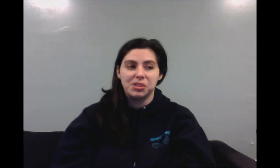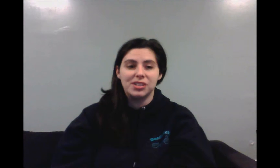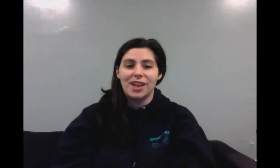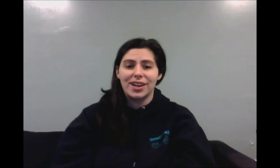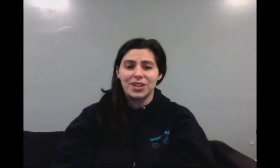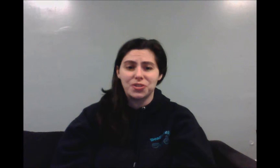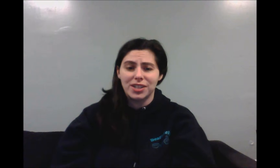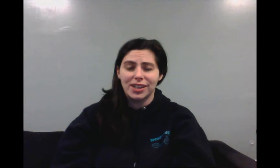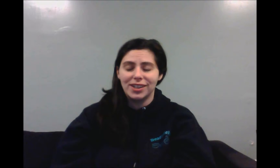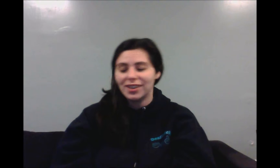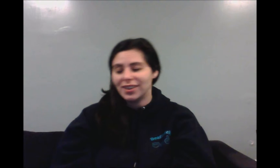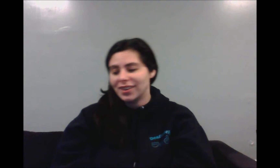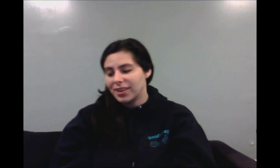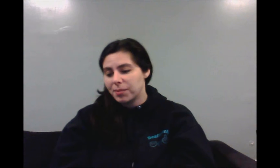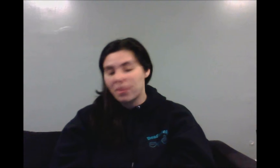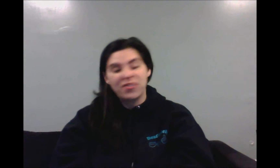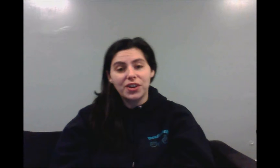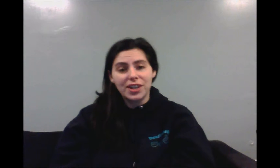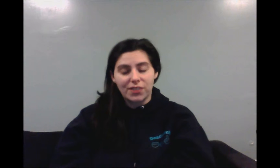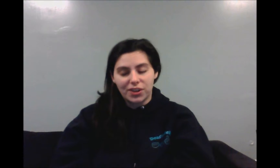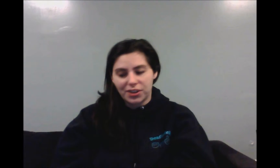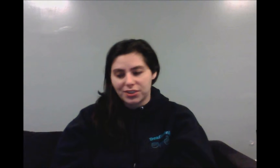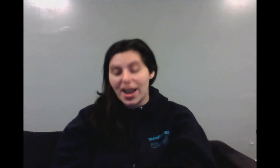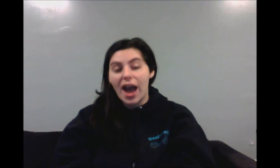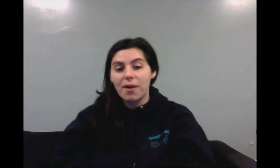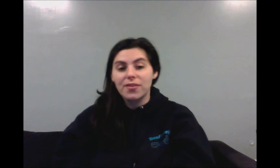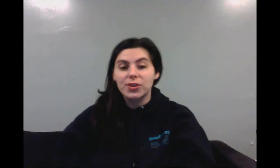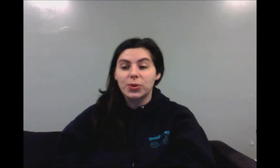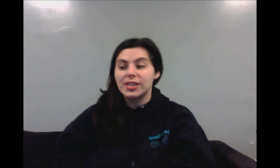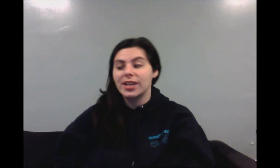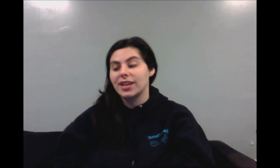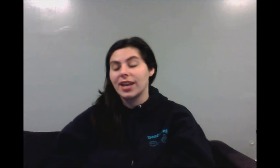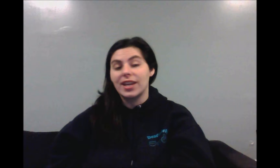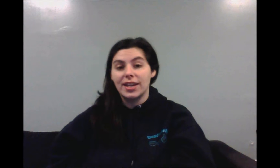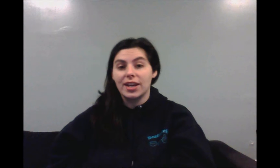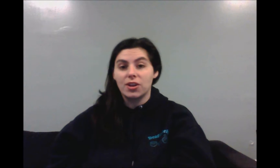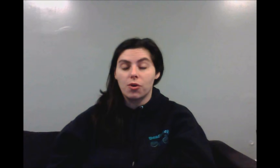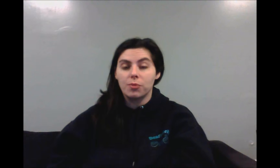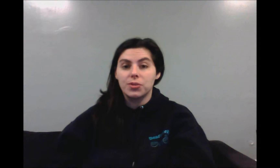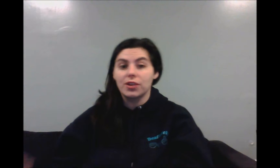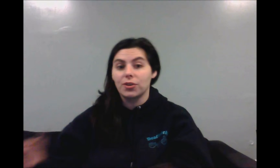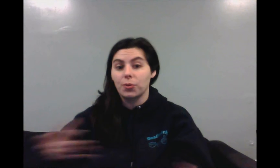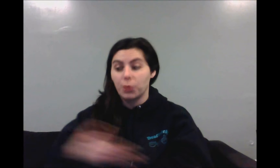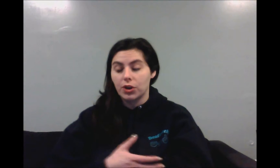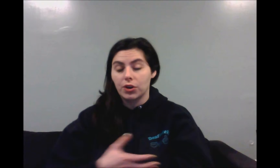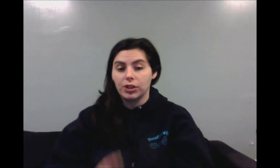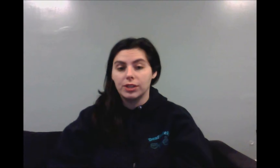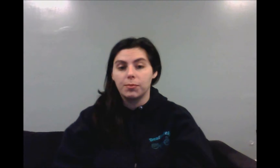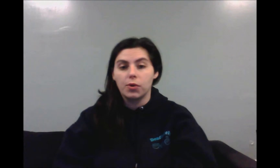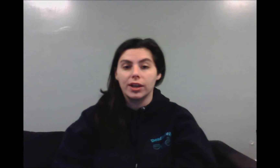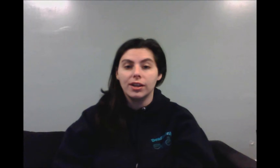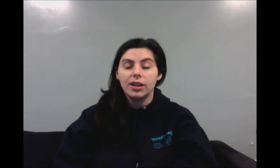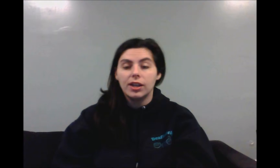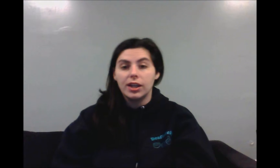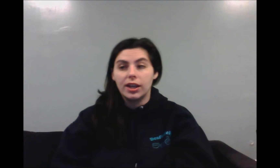not interested. But flirting never hurts. However, towards the end of the night, Katie had to go home. She had work early in the morning, and